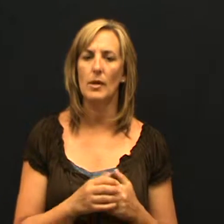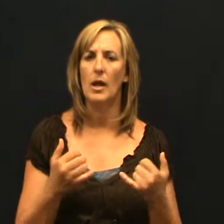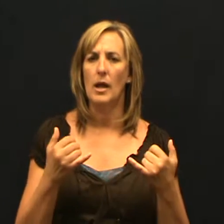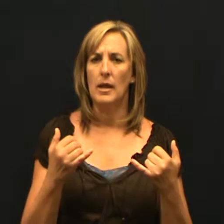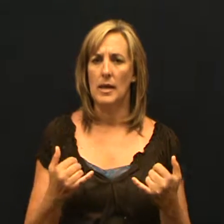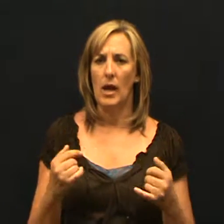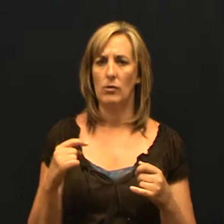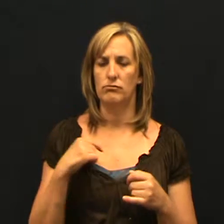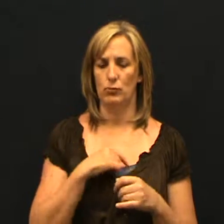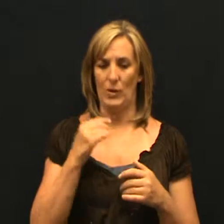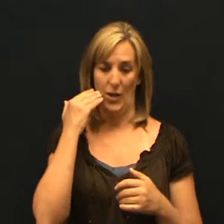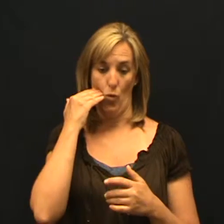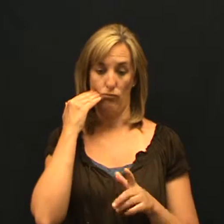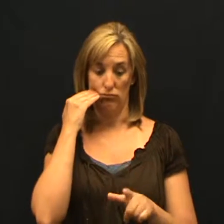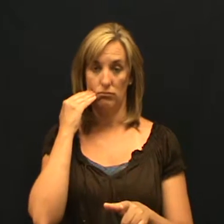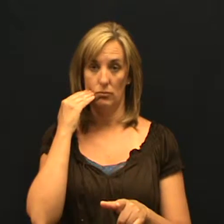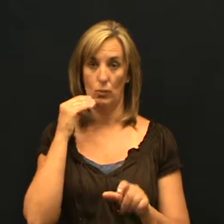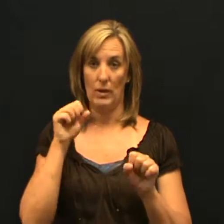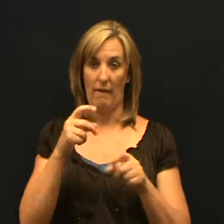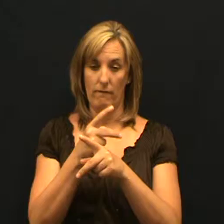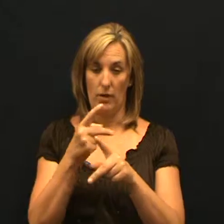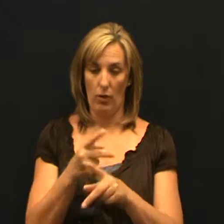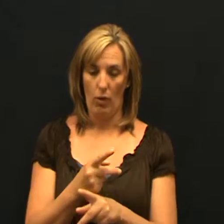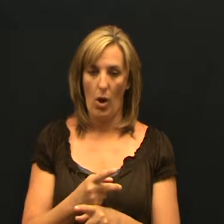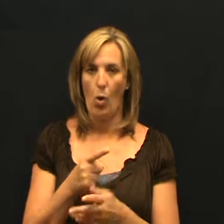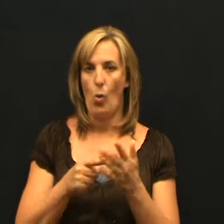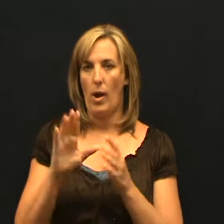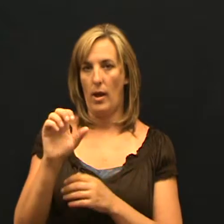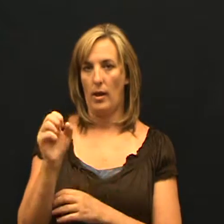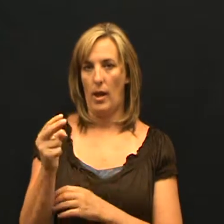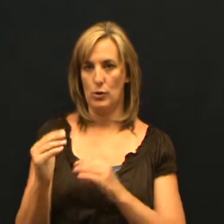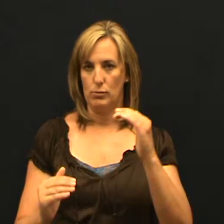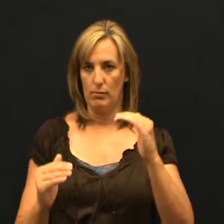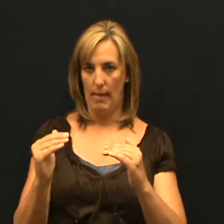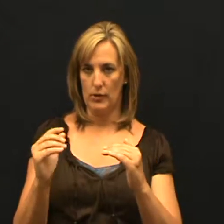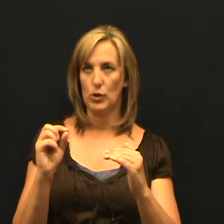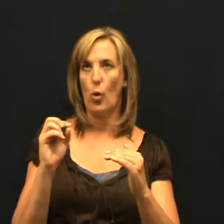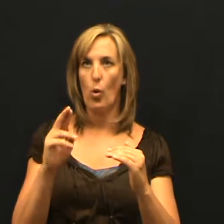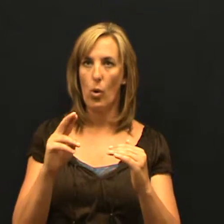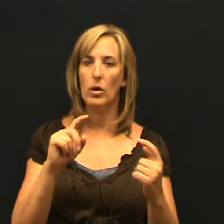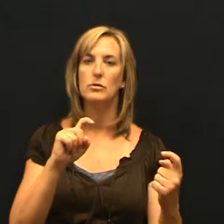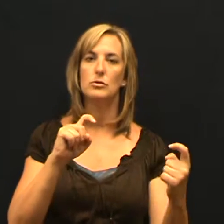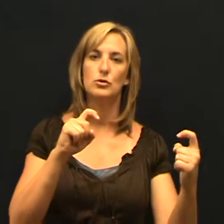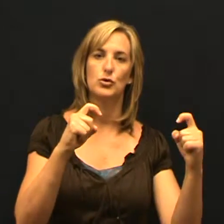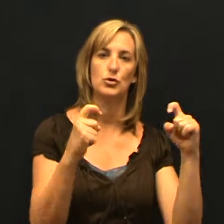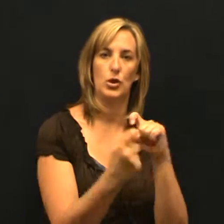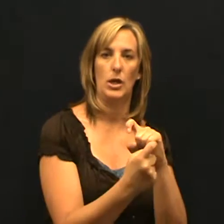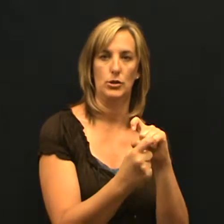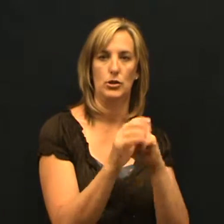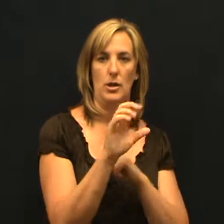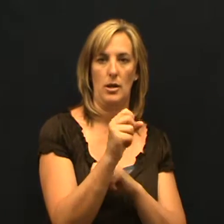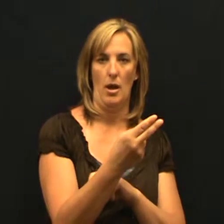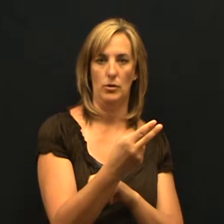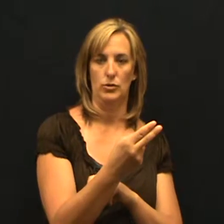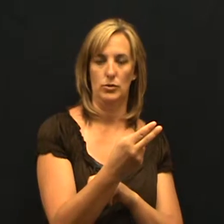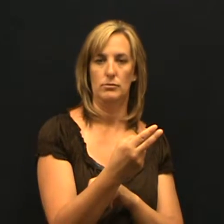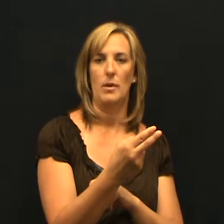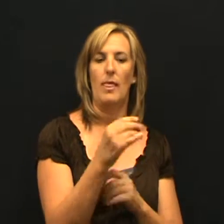out either what our cash balance should be or what our change in cash was, and that's the change that we're going to explain with